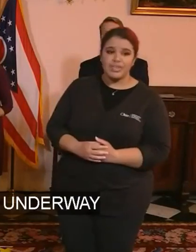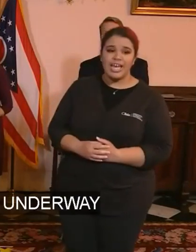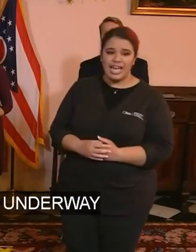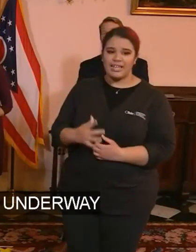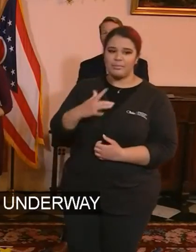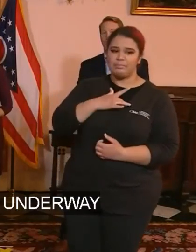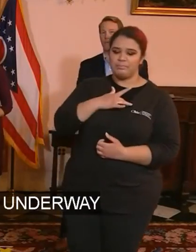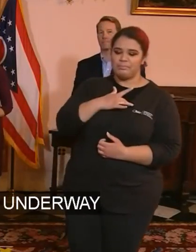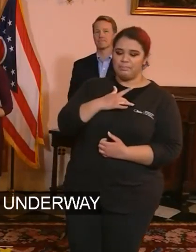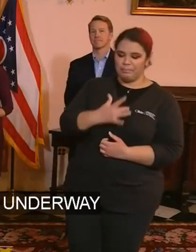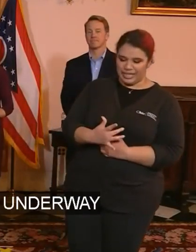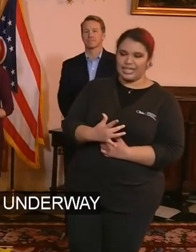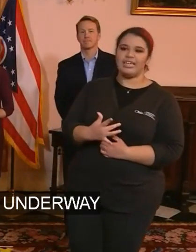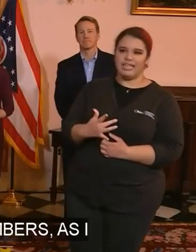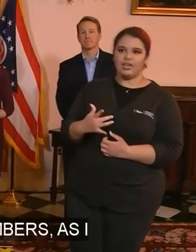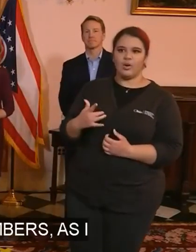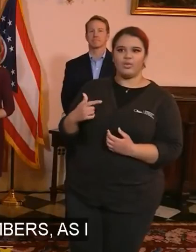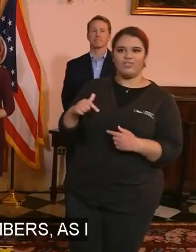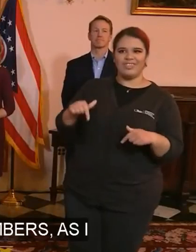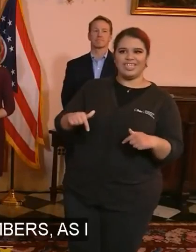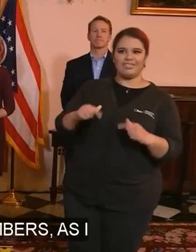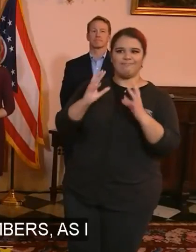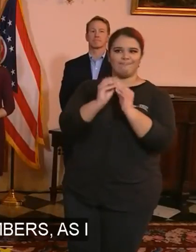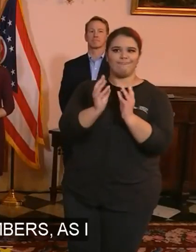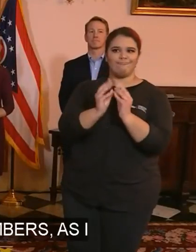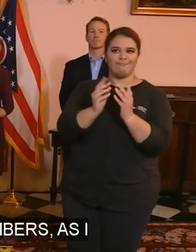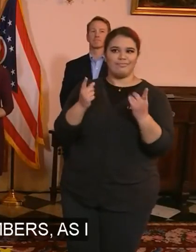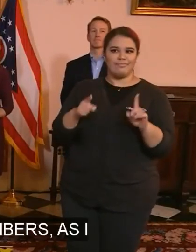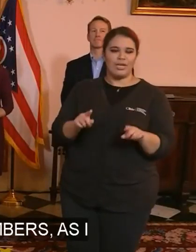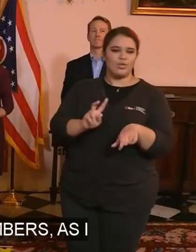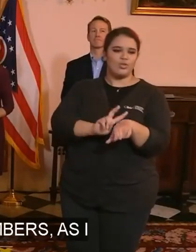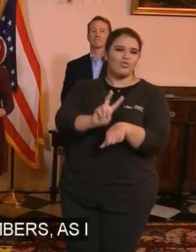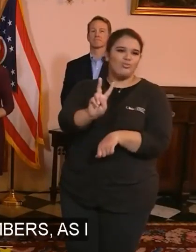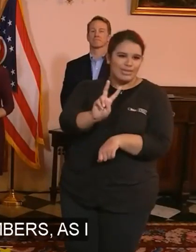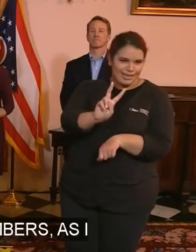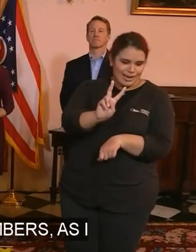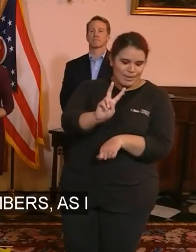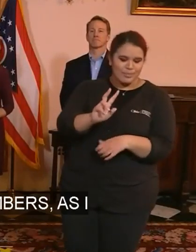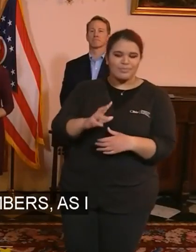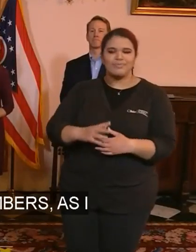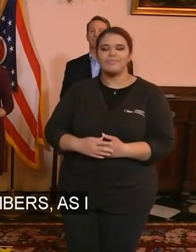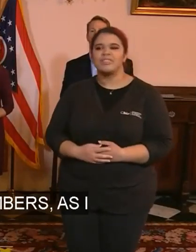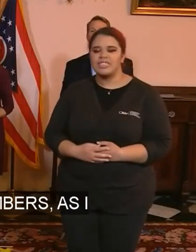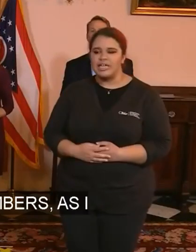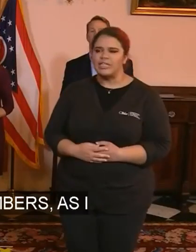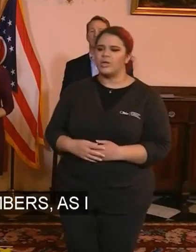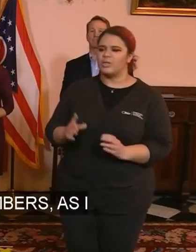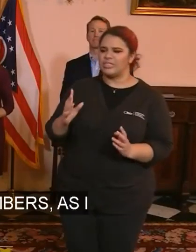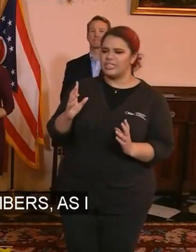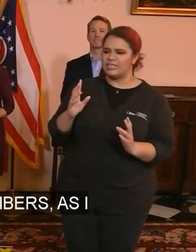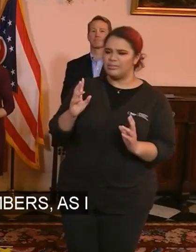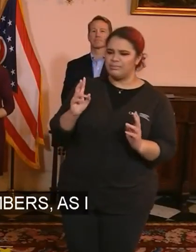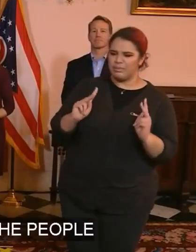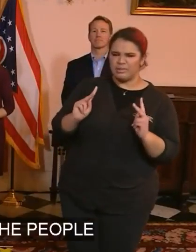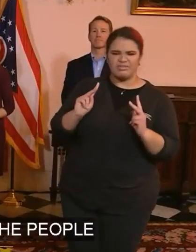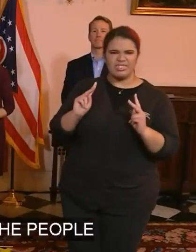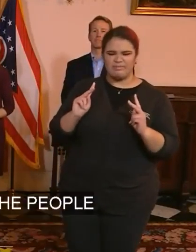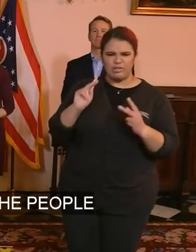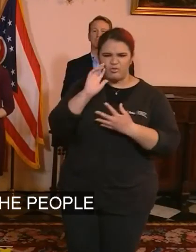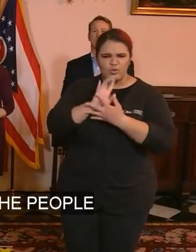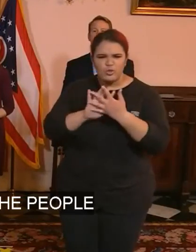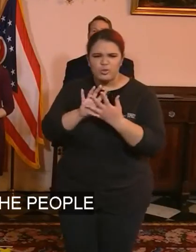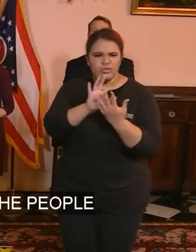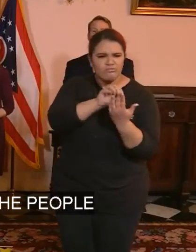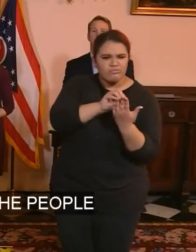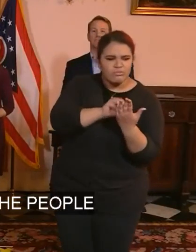past, there has been some confusion in the people filling out the paperwork of, is this the county where the hospital was, or is this the county where the